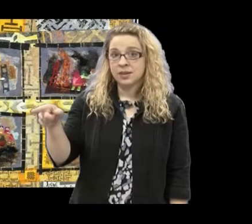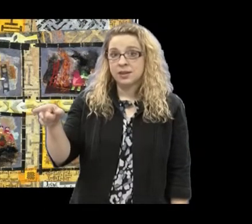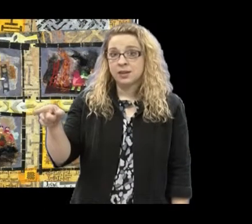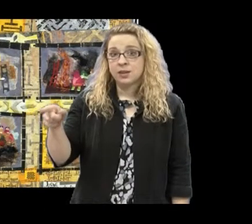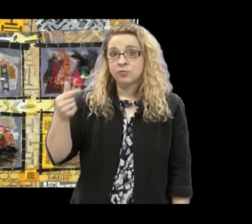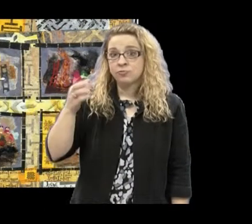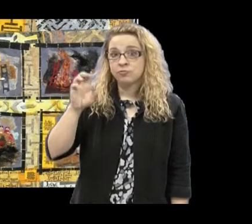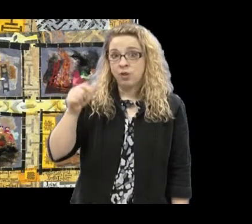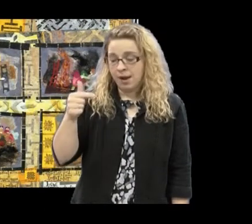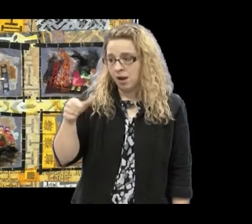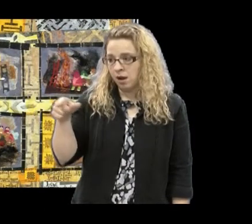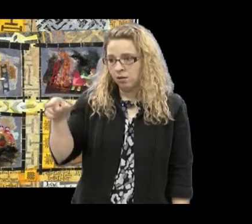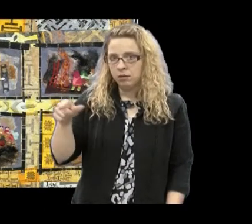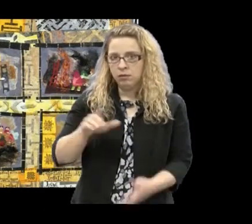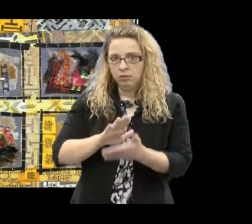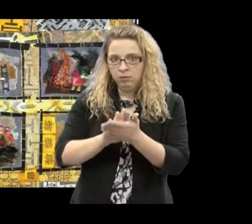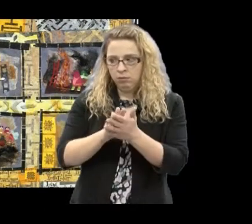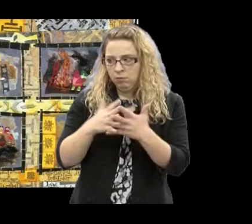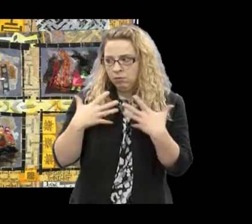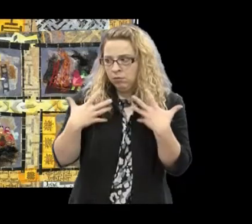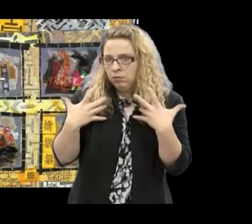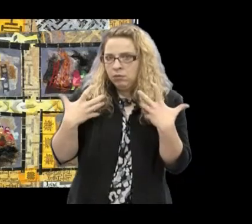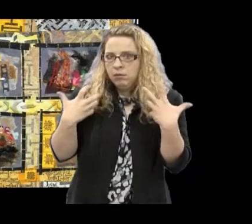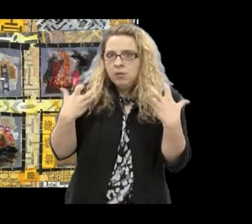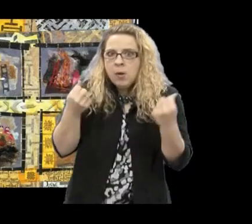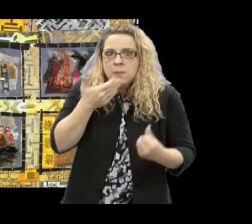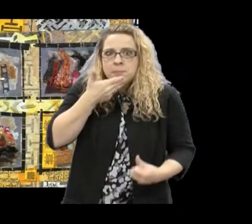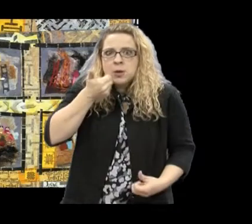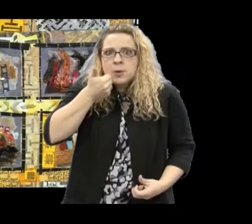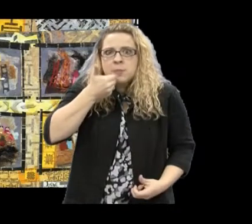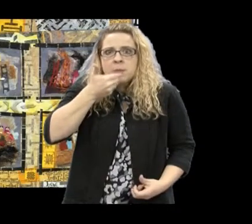As he grew stronger, he helped to heal our sick.